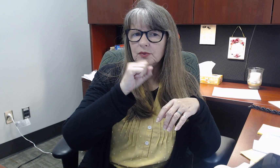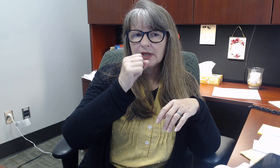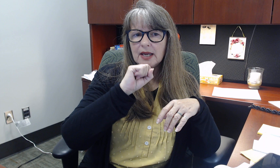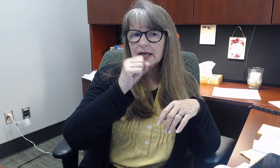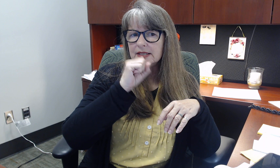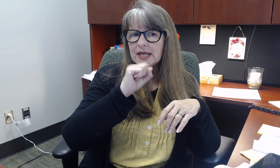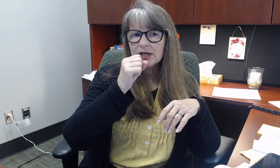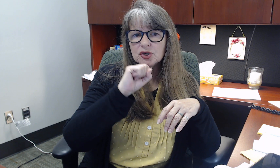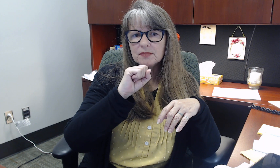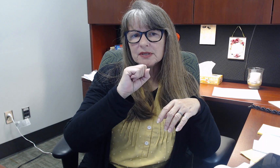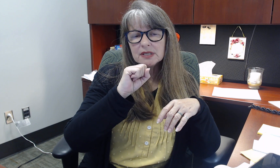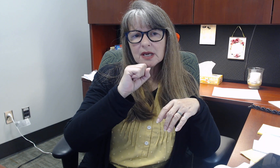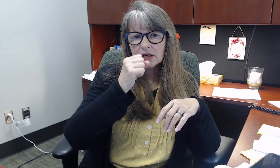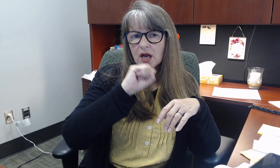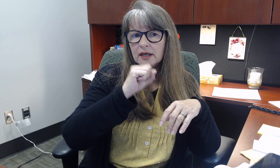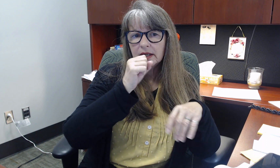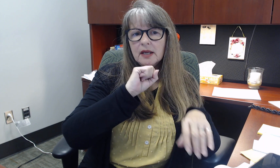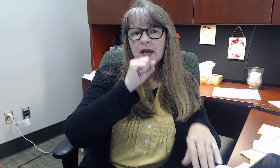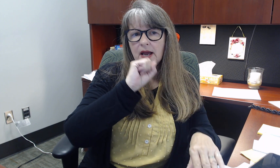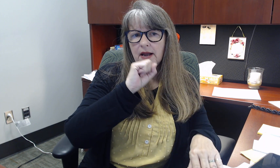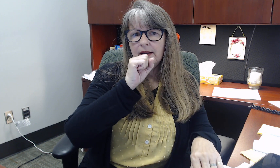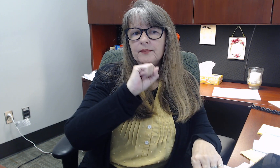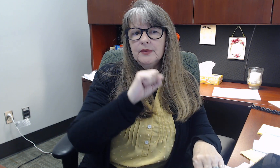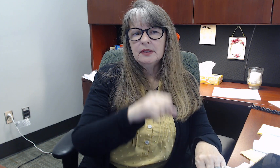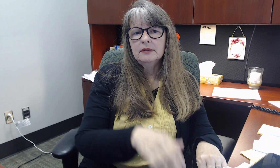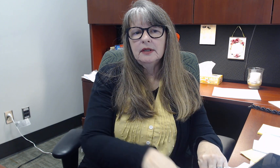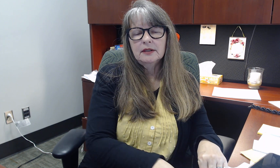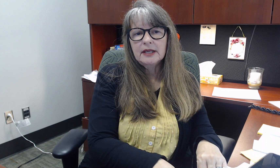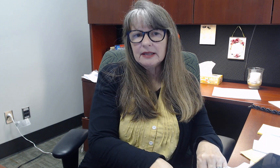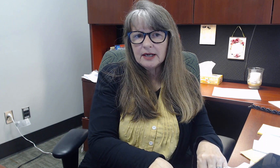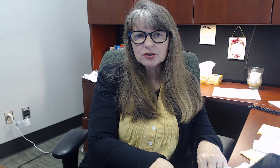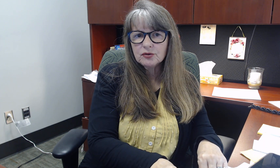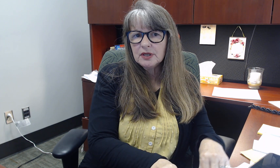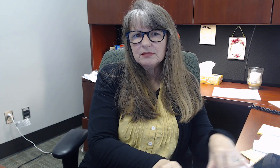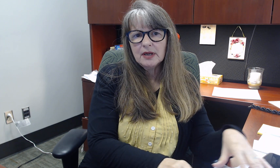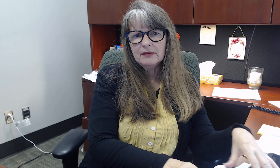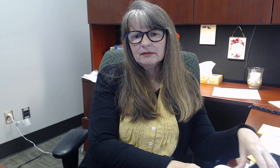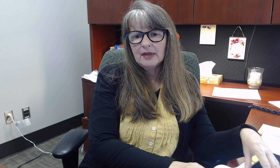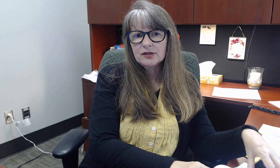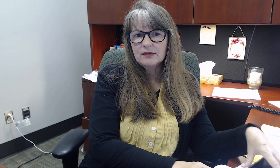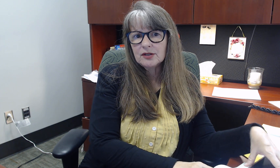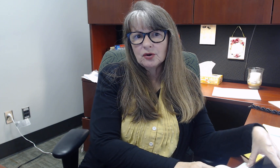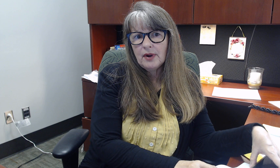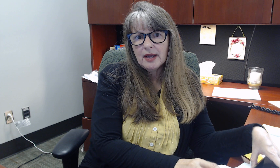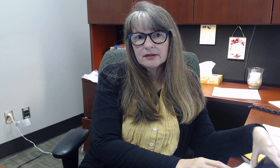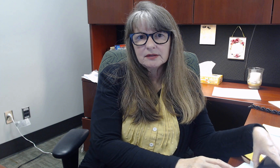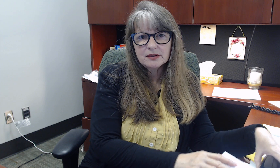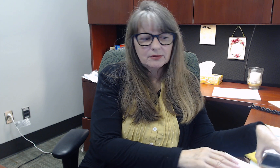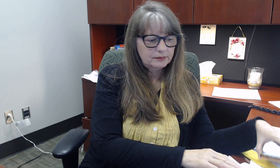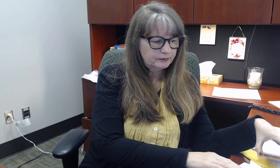a S hand shape. I see that a lot, and licking the ice cream, and that's correct. So